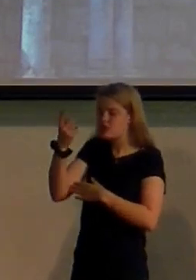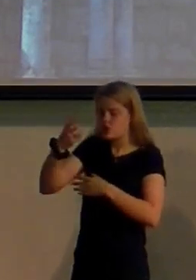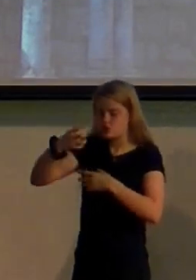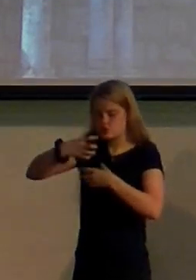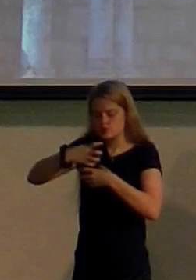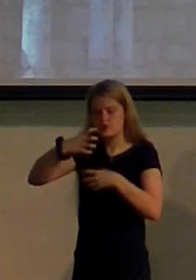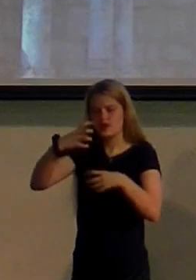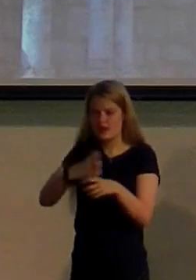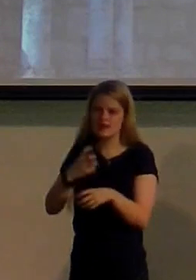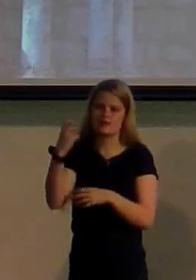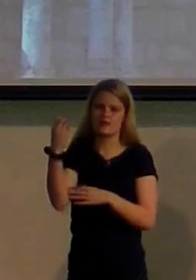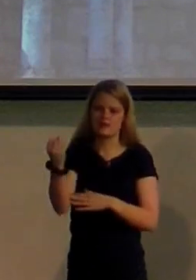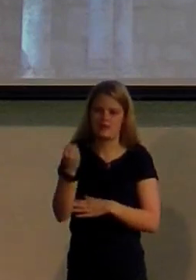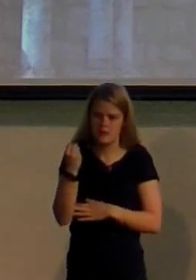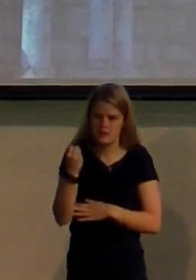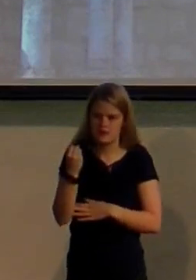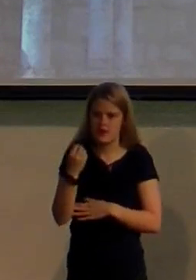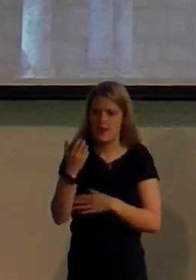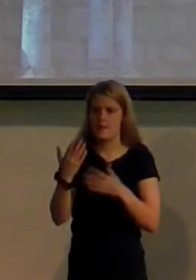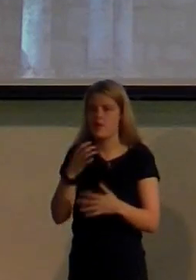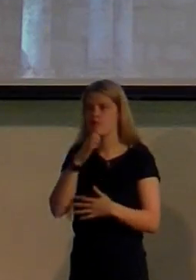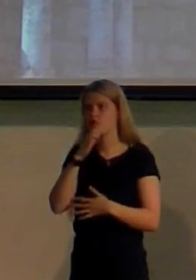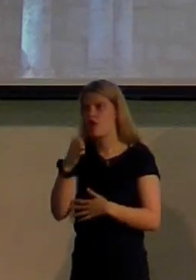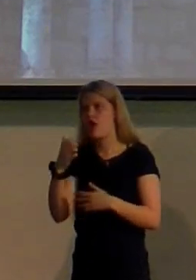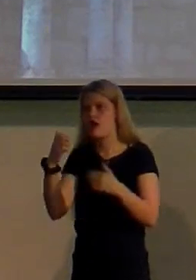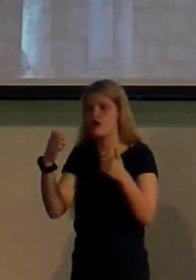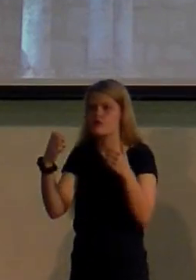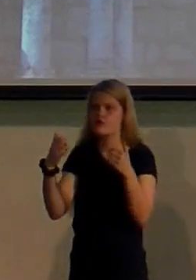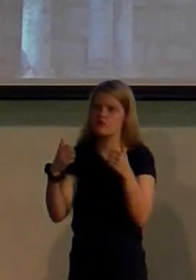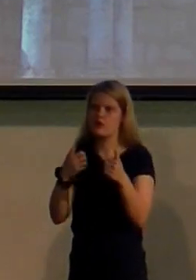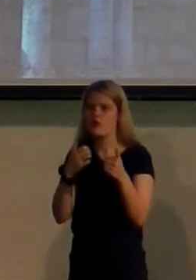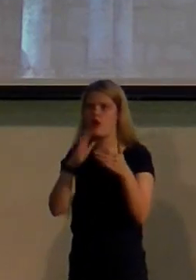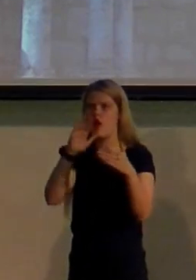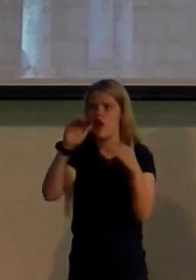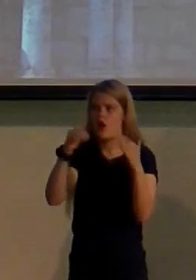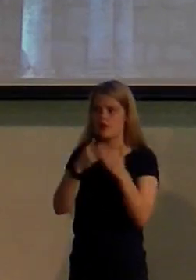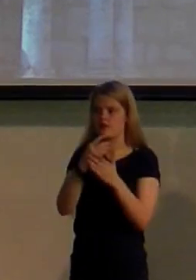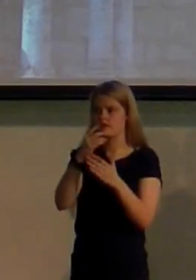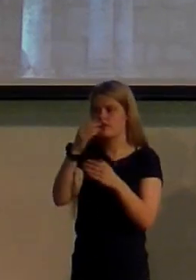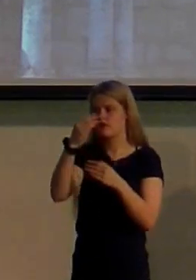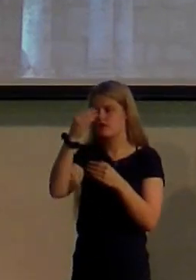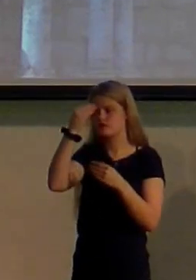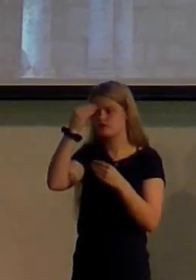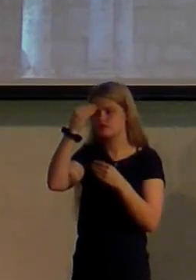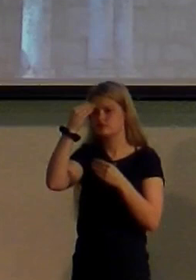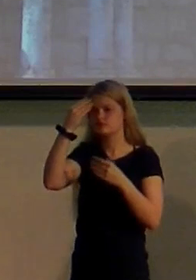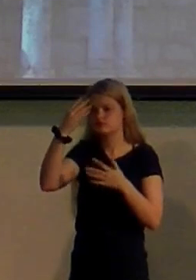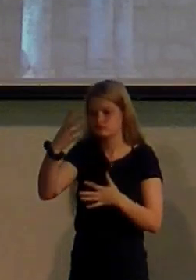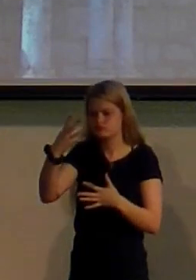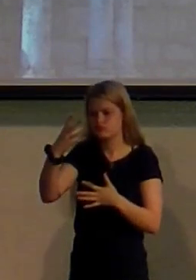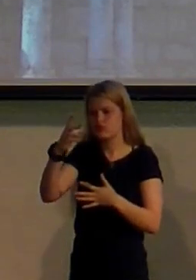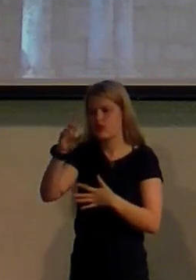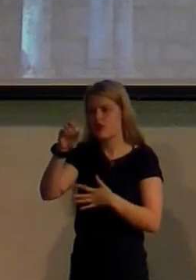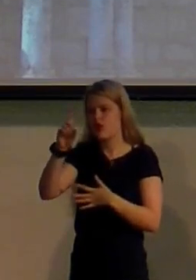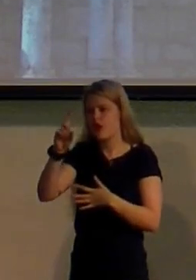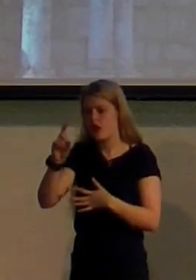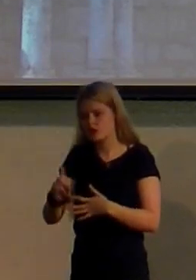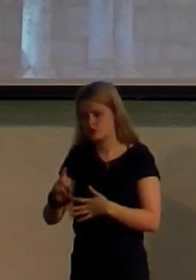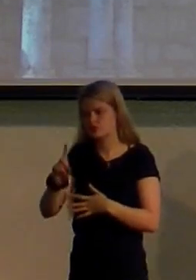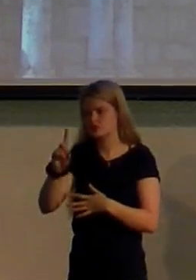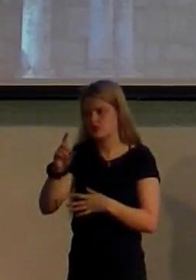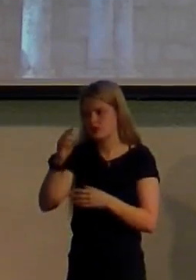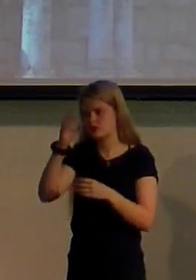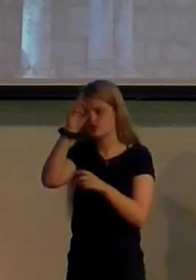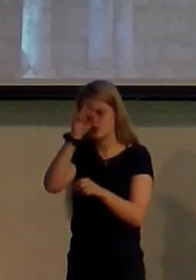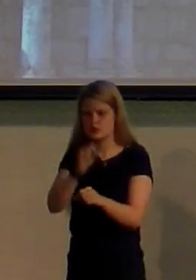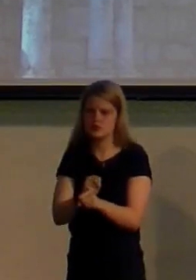Maybe they didn't follow all of the hundreds and hundreds of traditions that the Jewish leaders had developed over the years. But let's